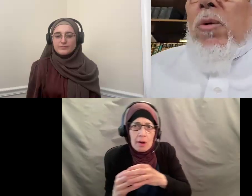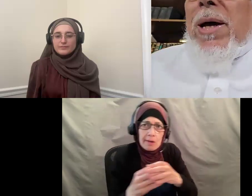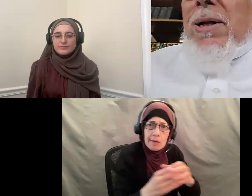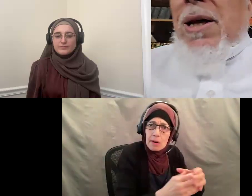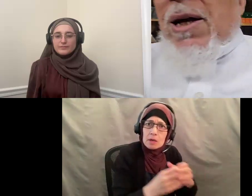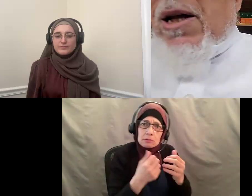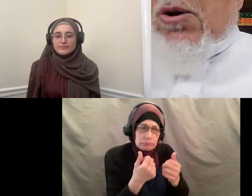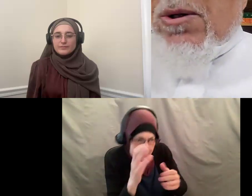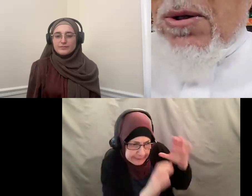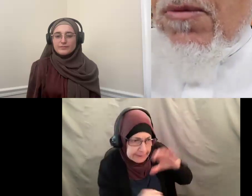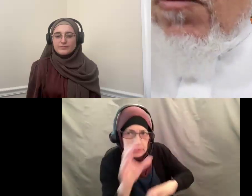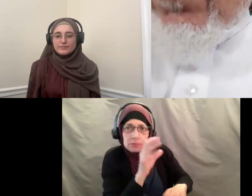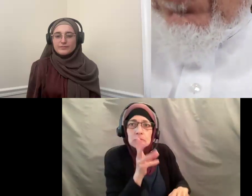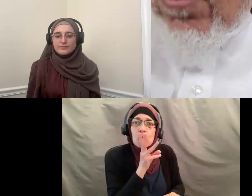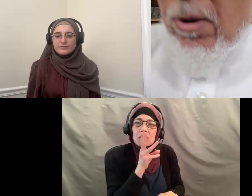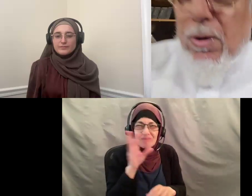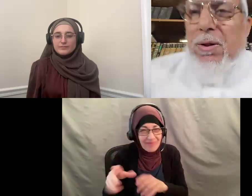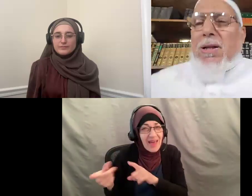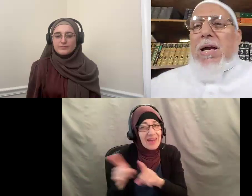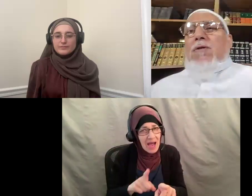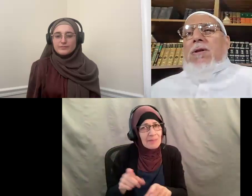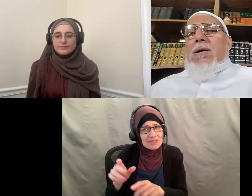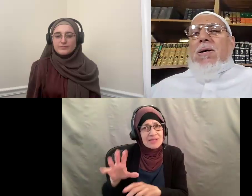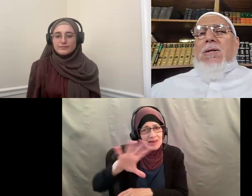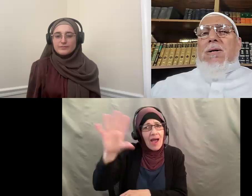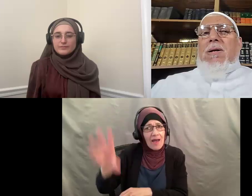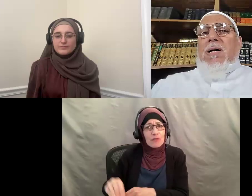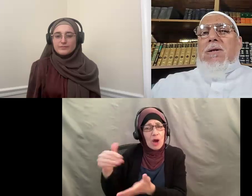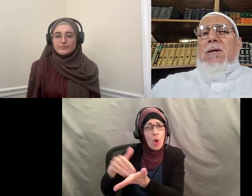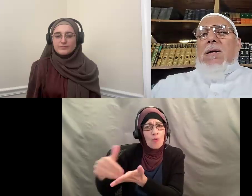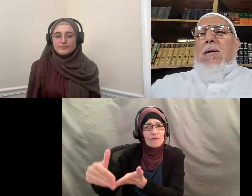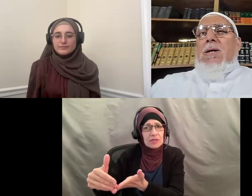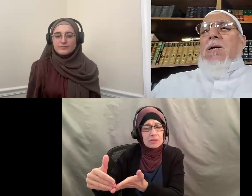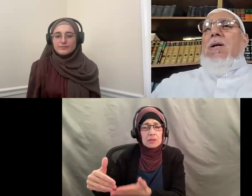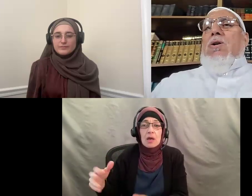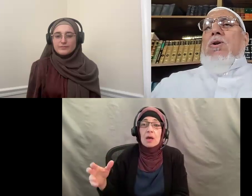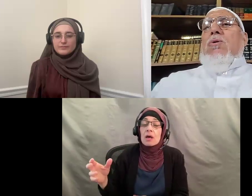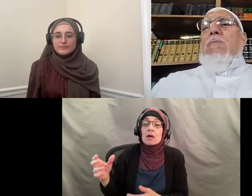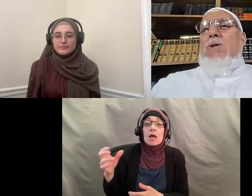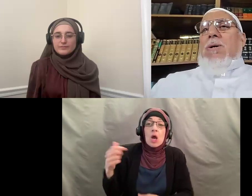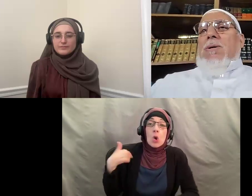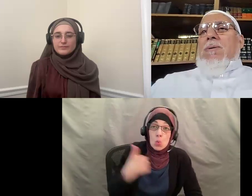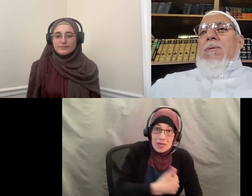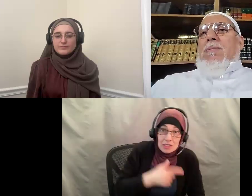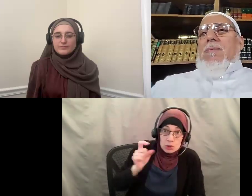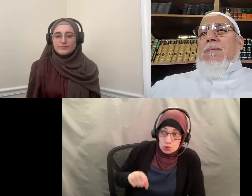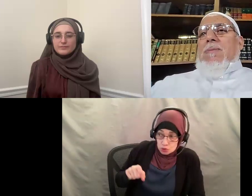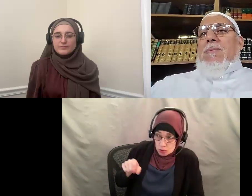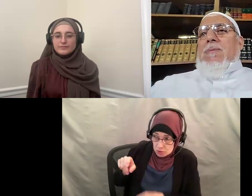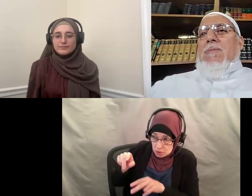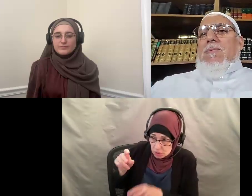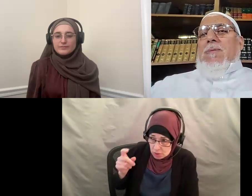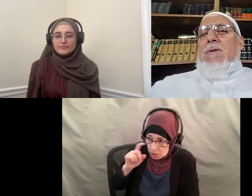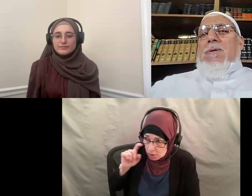so that we can take lessons that everything is created in due measure.